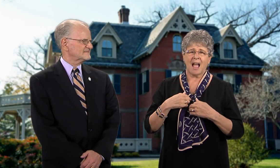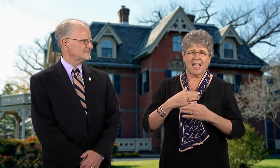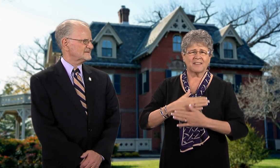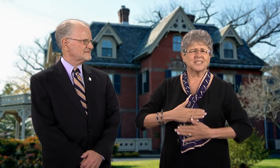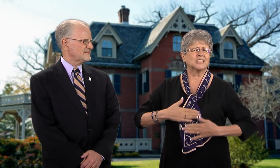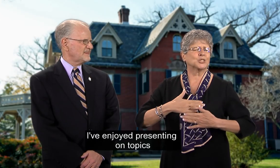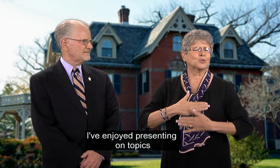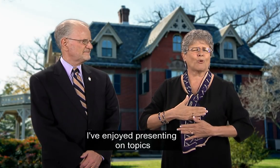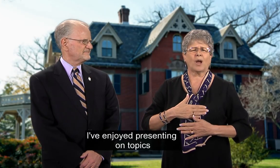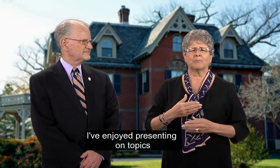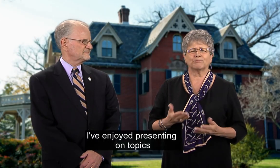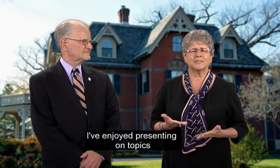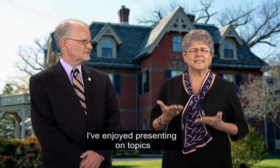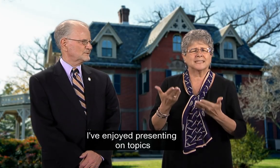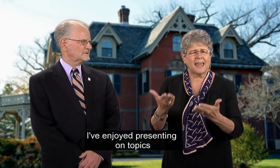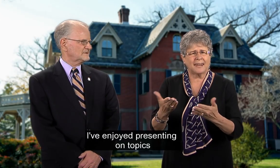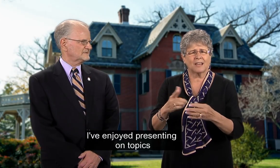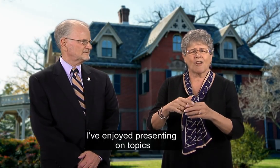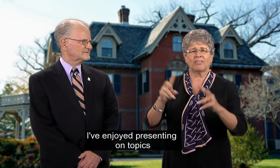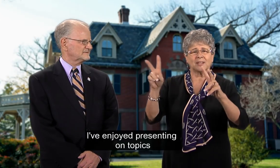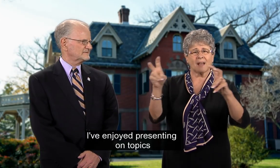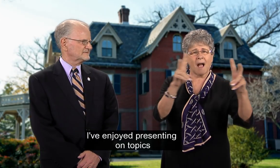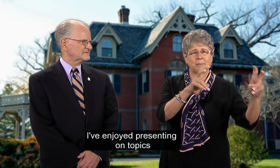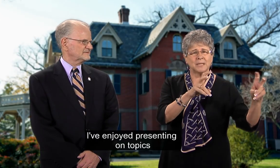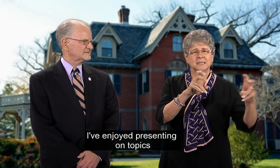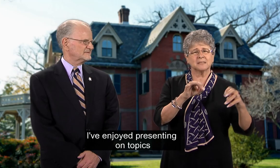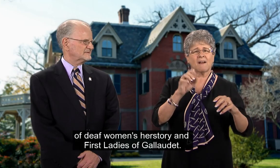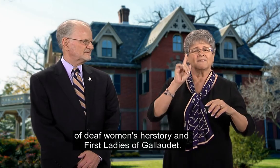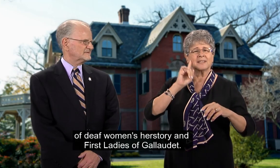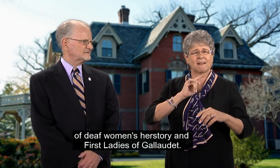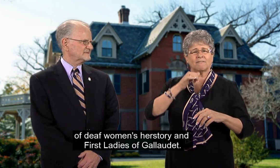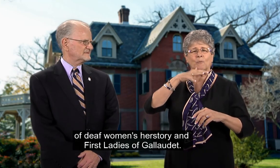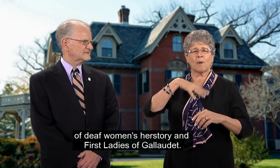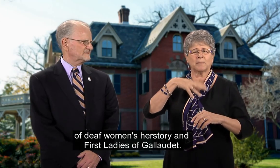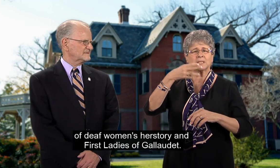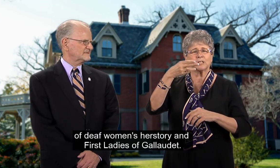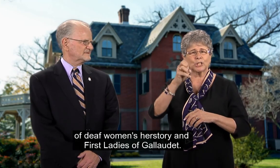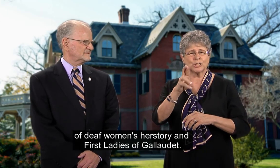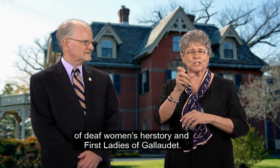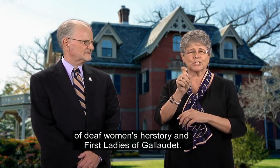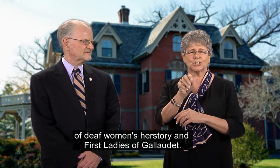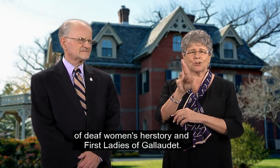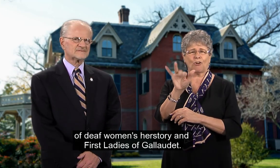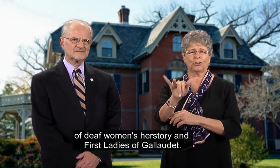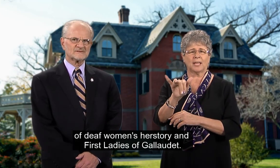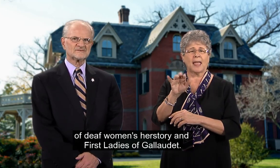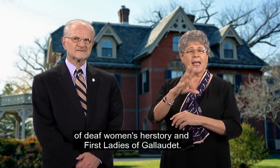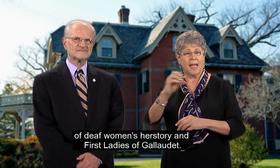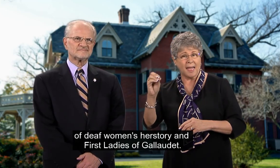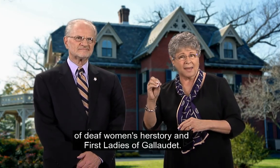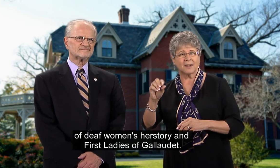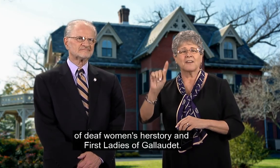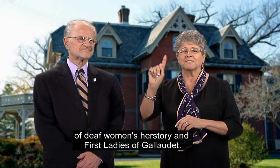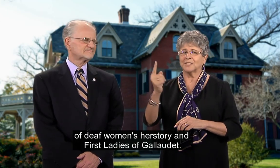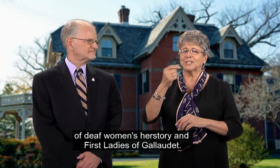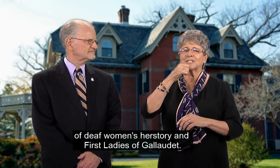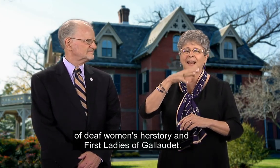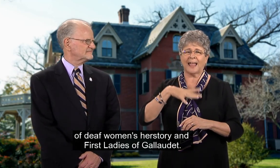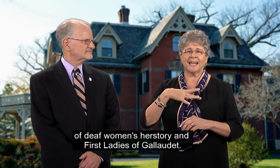I've enjoyed presenting on topics of Deaf Women's Herstory and First Ladies of